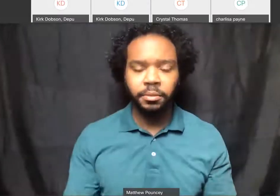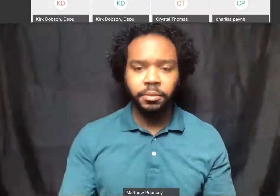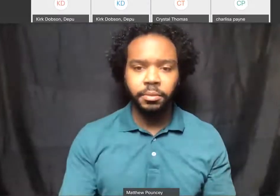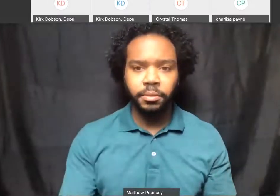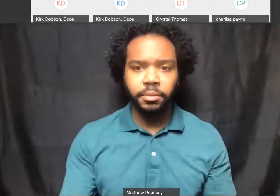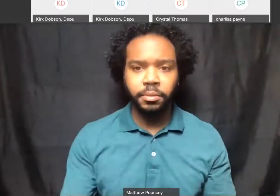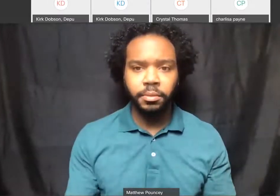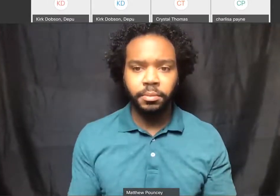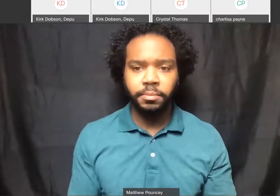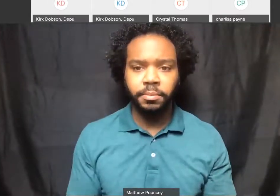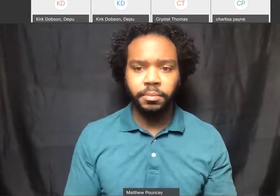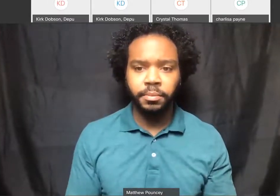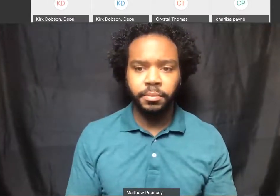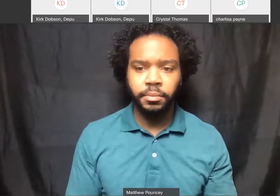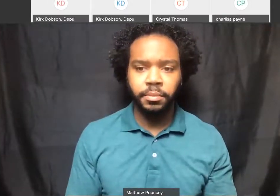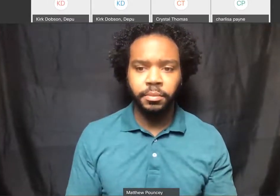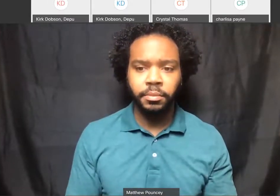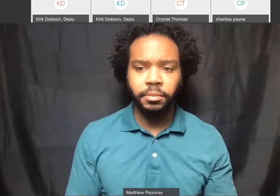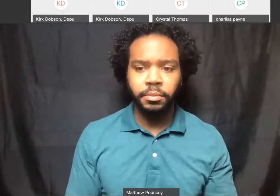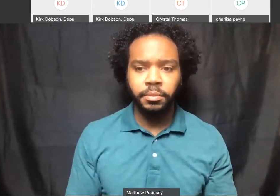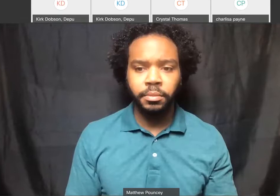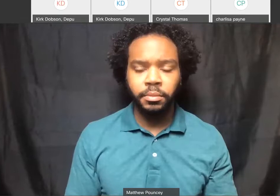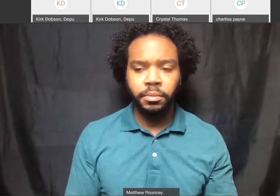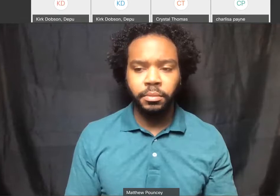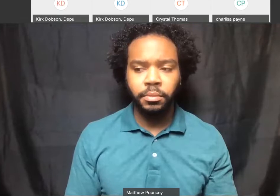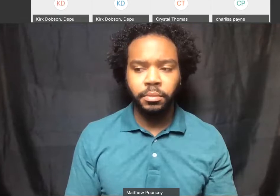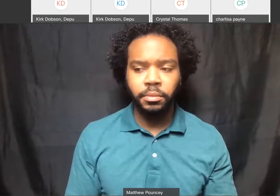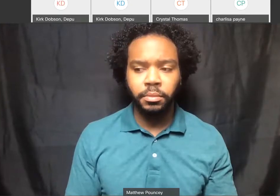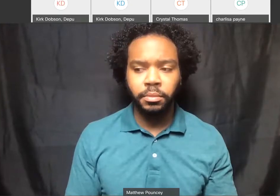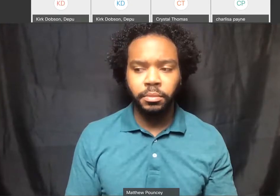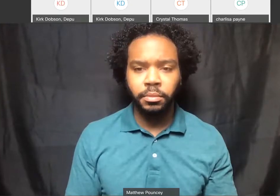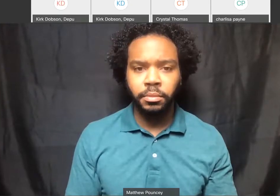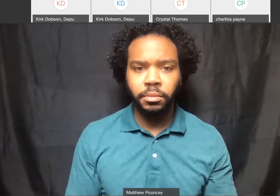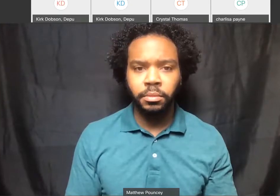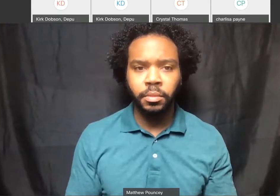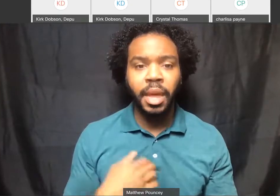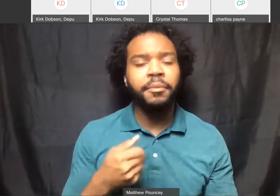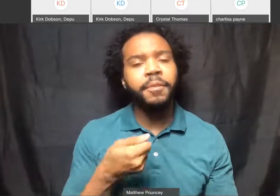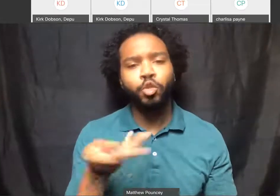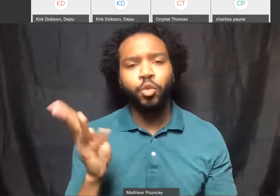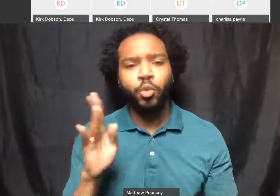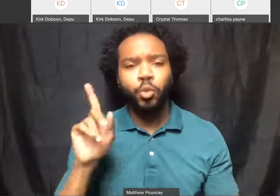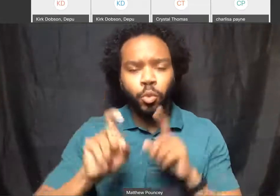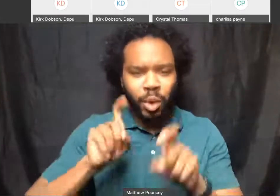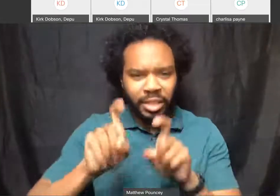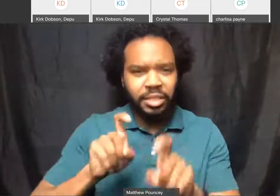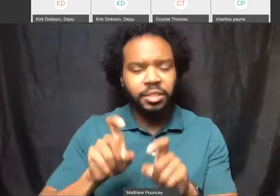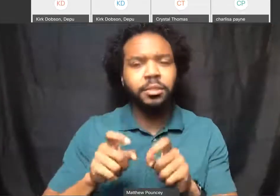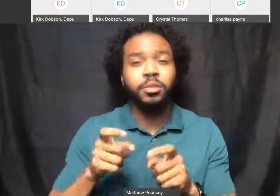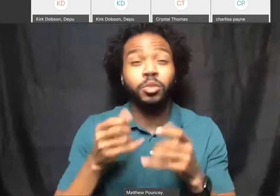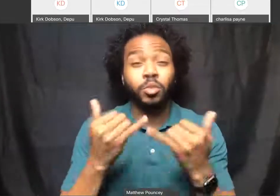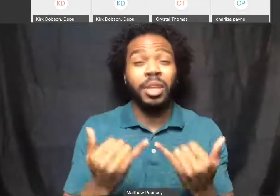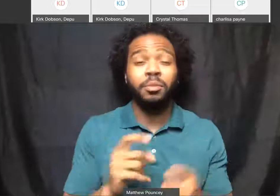So we had just a couple of questions, and maybe we'll do those questions. And then today we wanted to spend a little